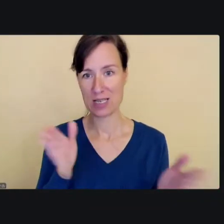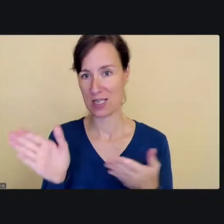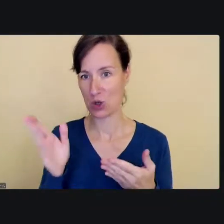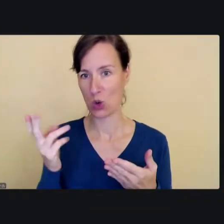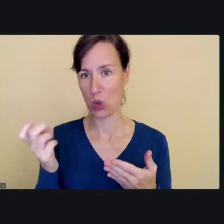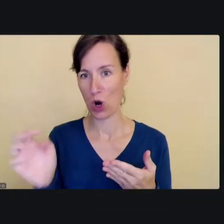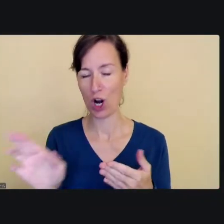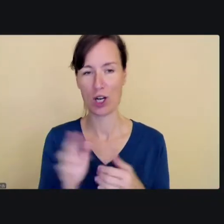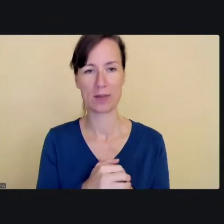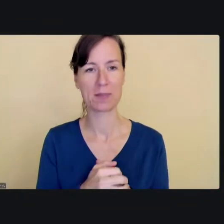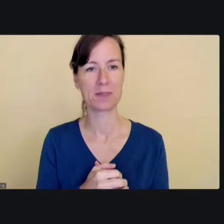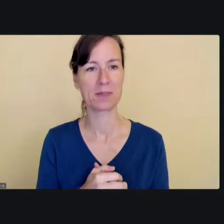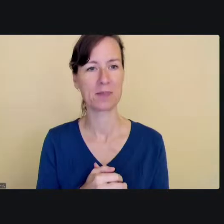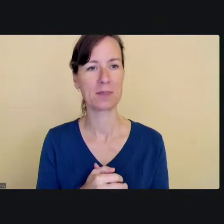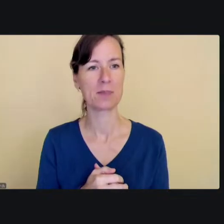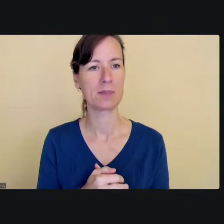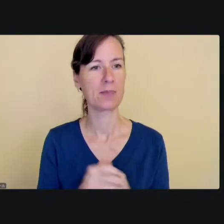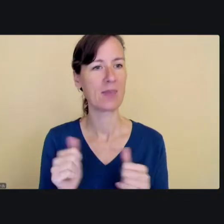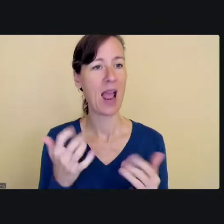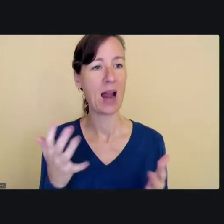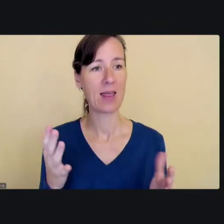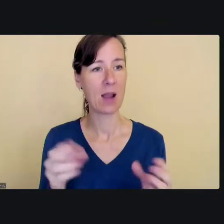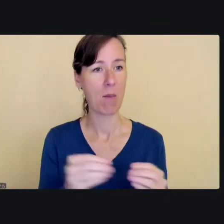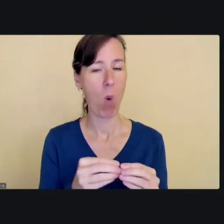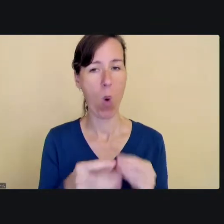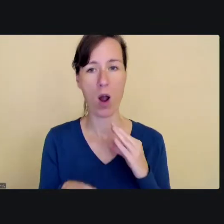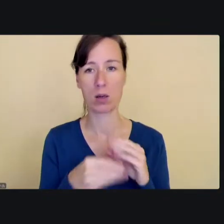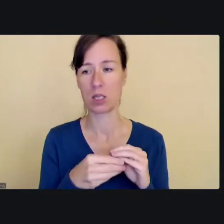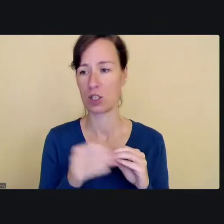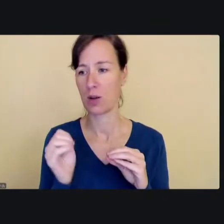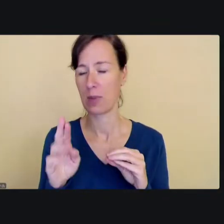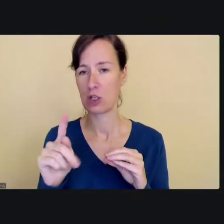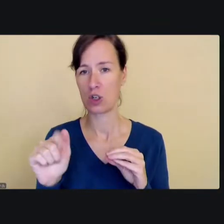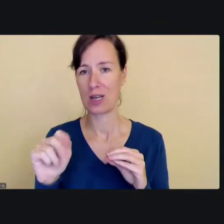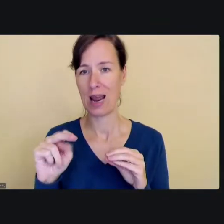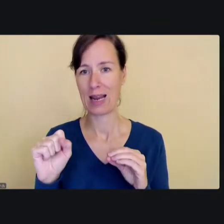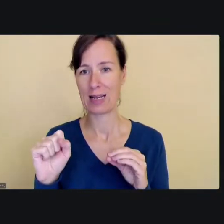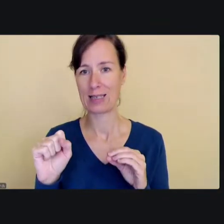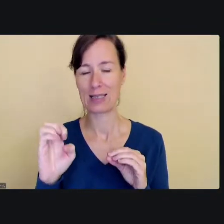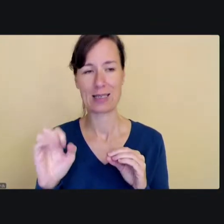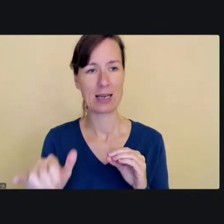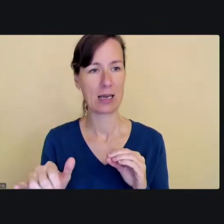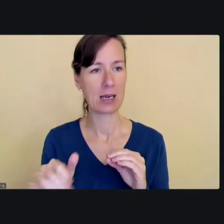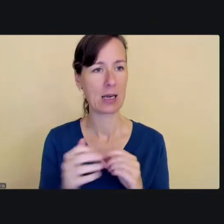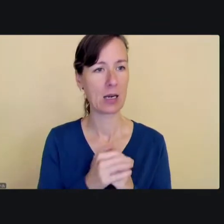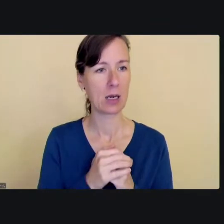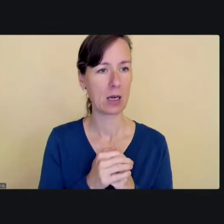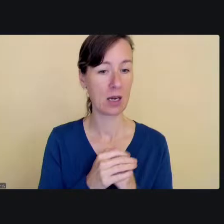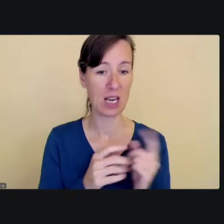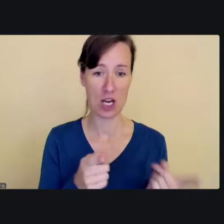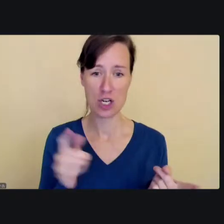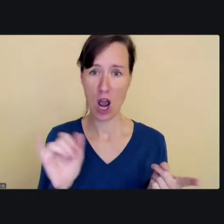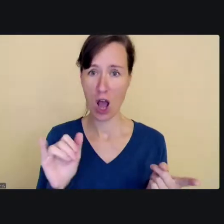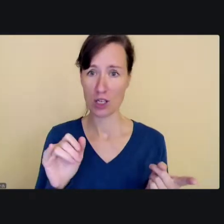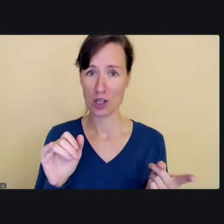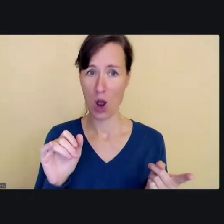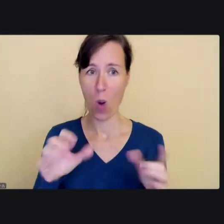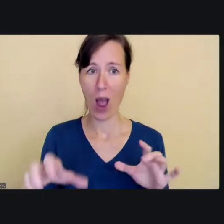Anything further from the council, Mr. Tanzi? Is she also acting public works?